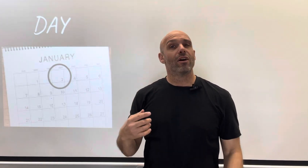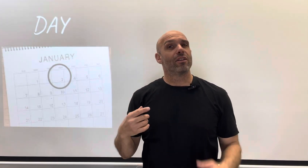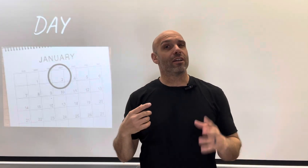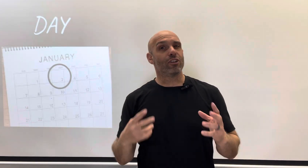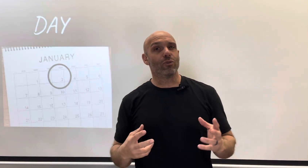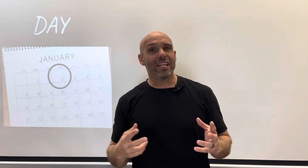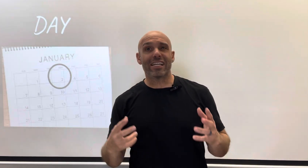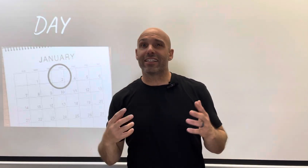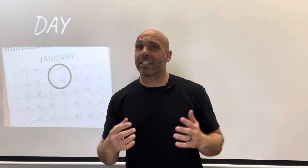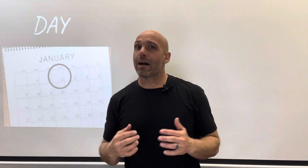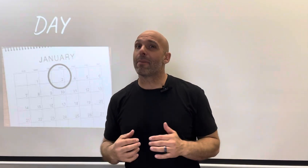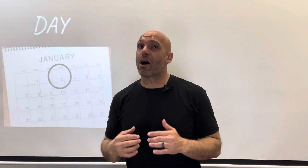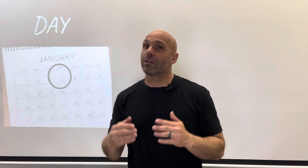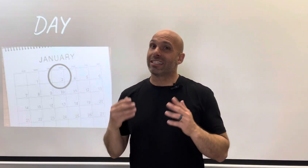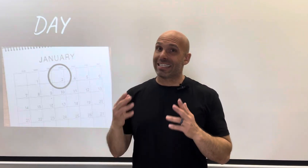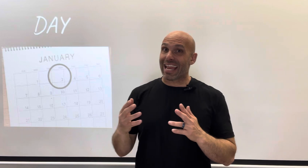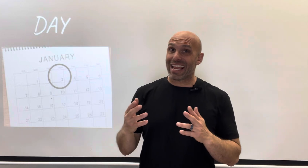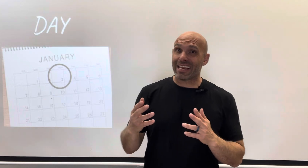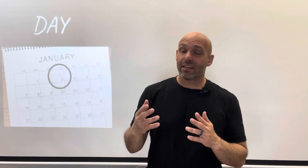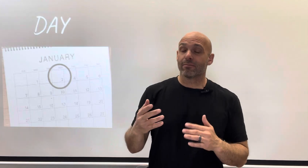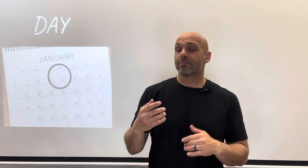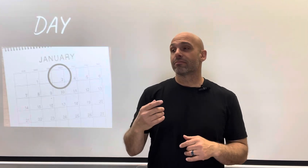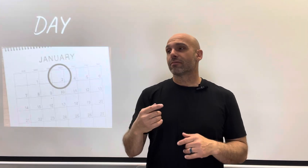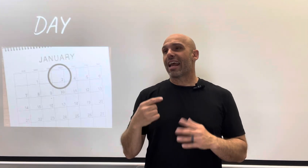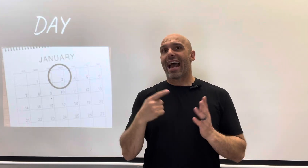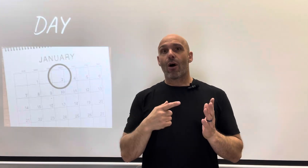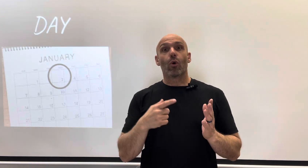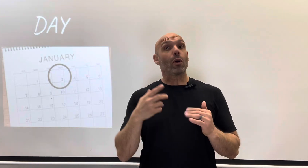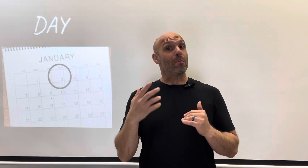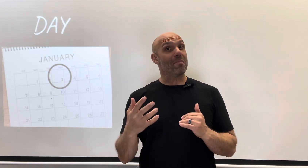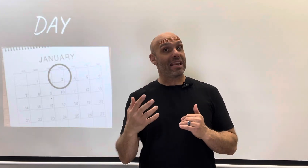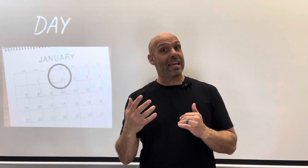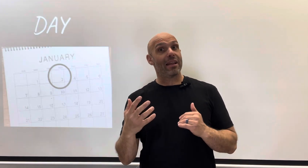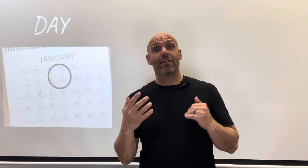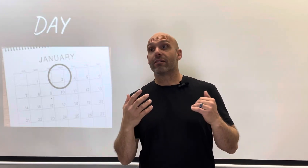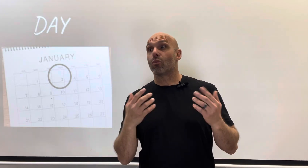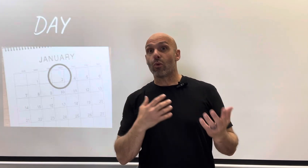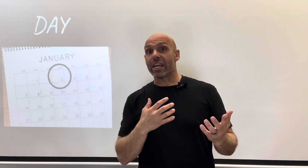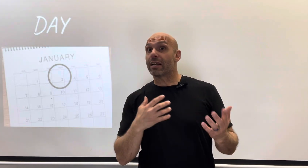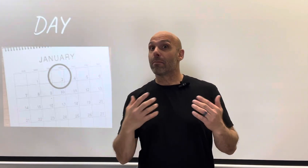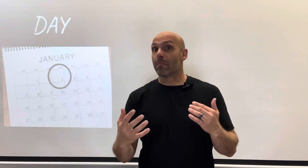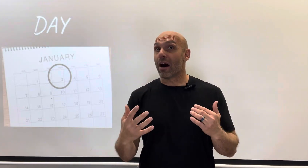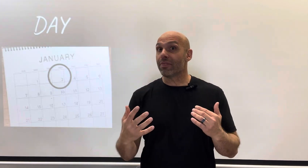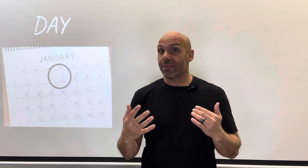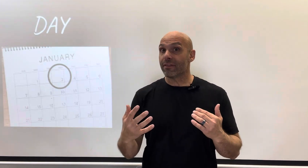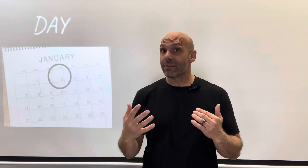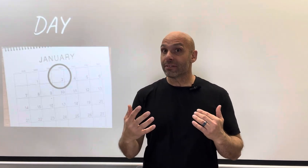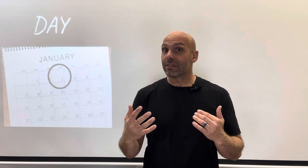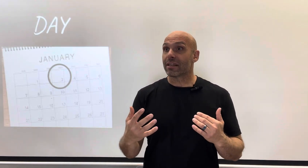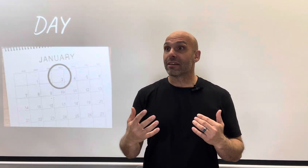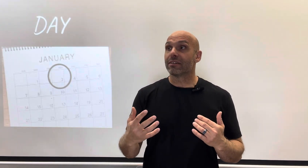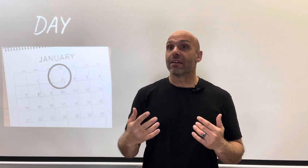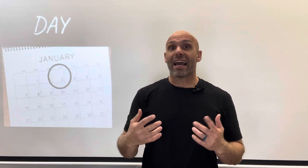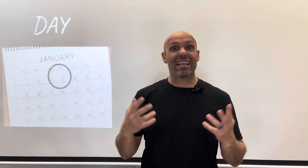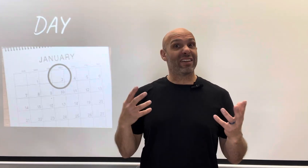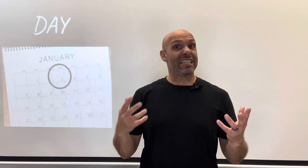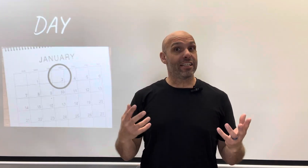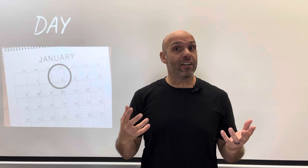The unique thing about day, hour, minute, week, month, and even